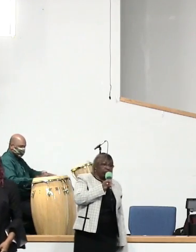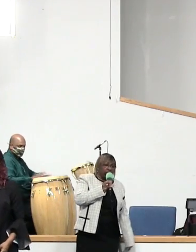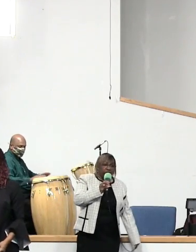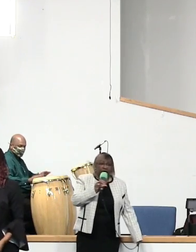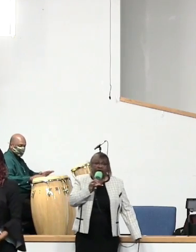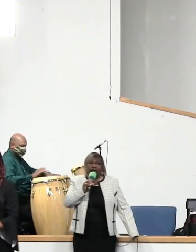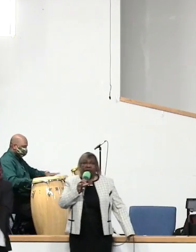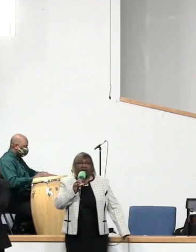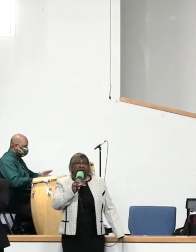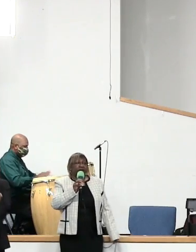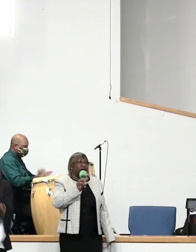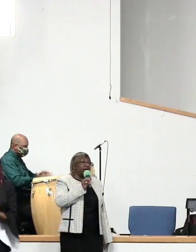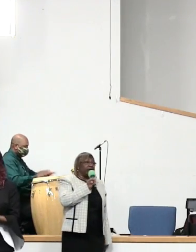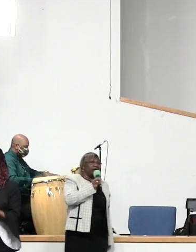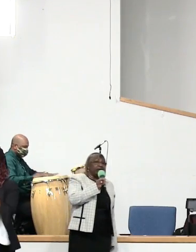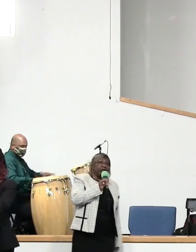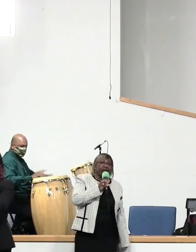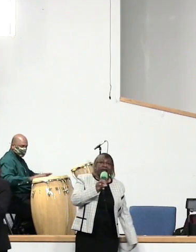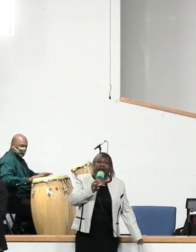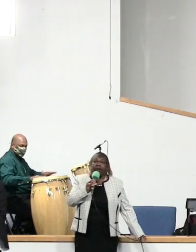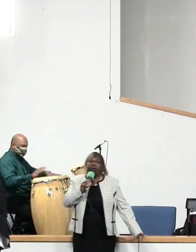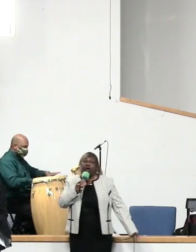that you hear me